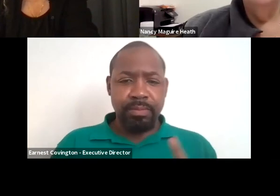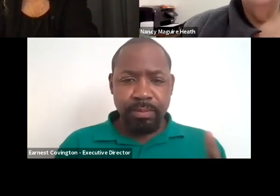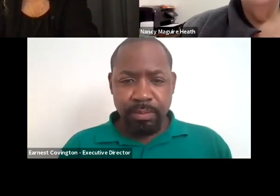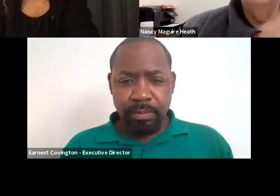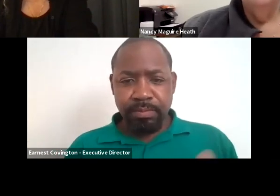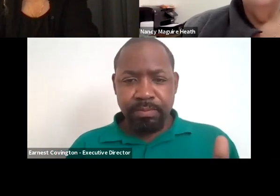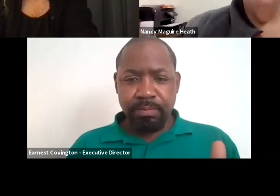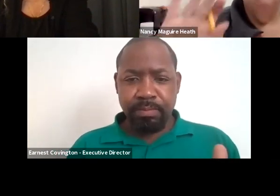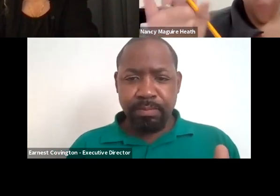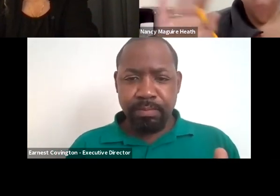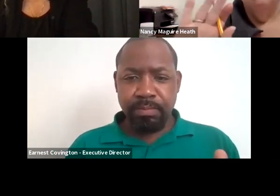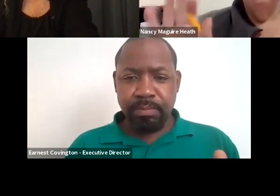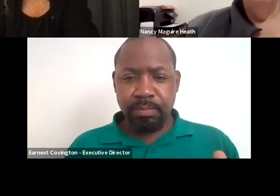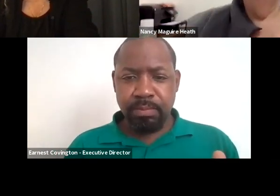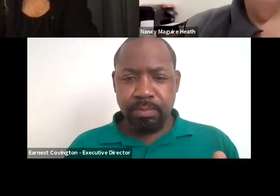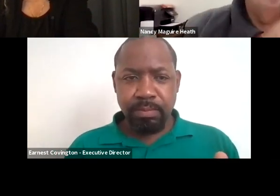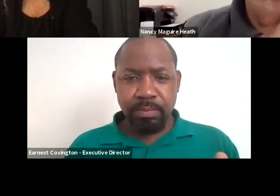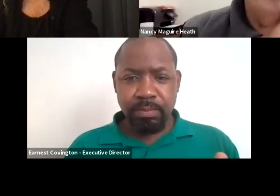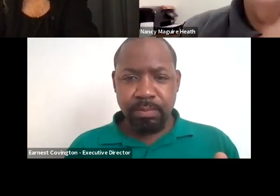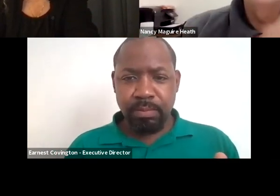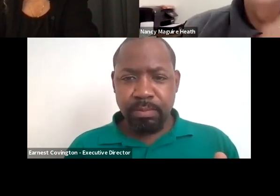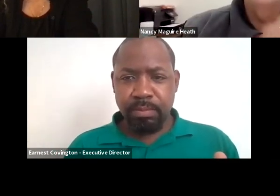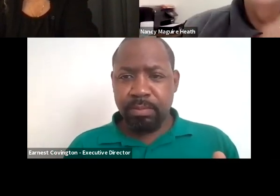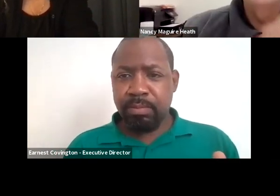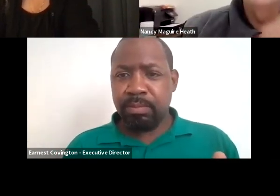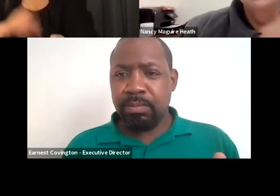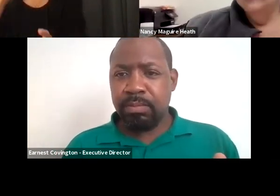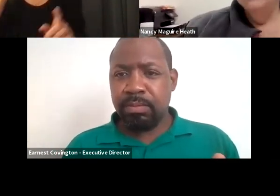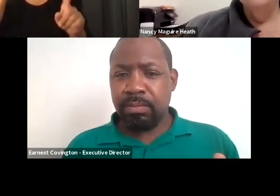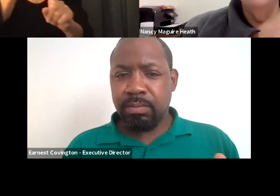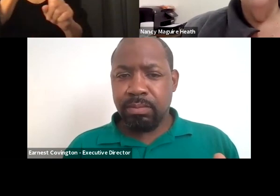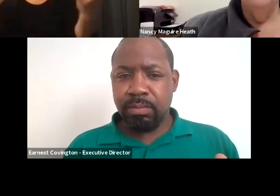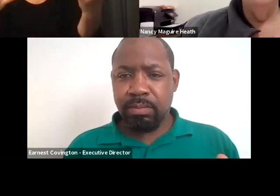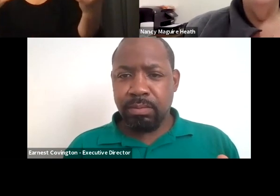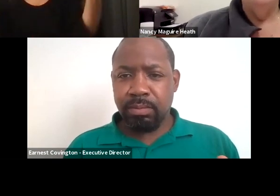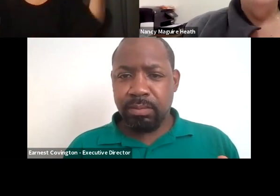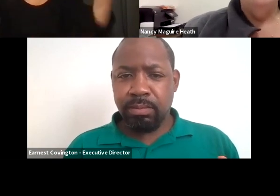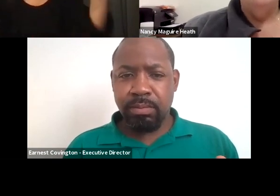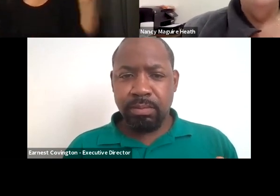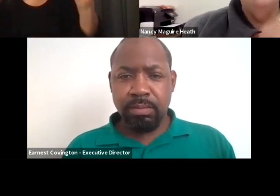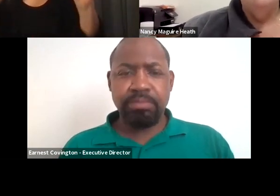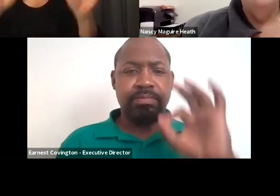Ernest is saying, okay, I think I'm all set. We are spotlighted now. There you are.